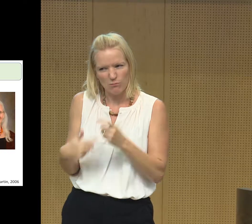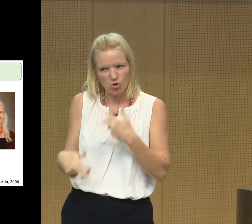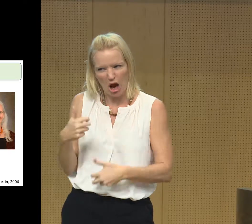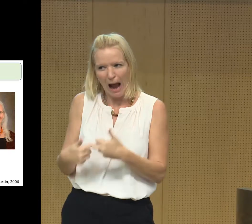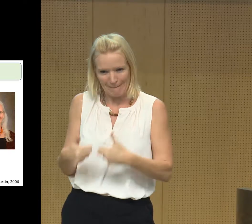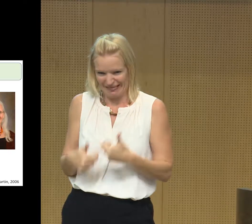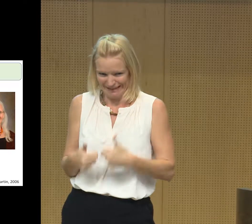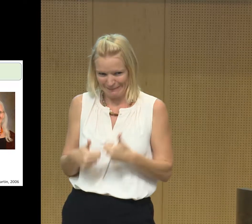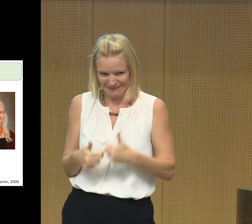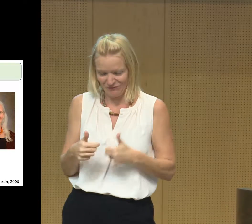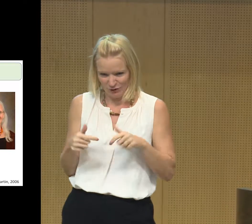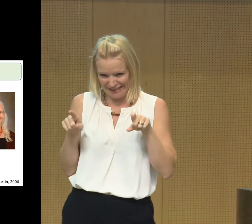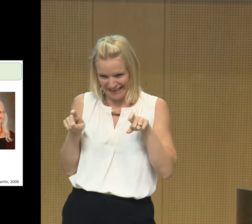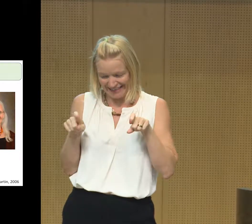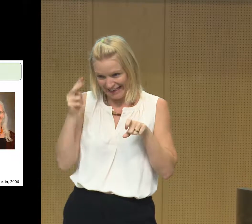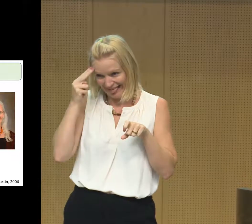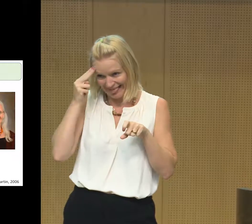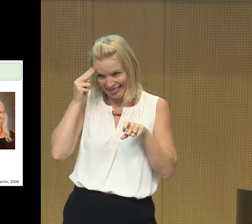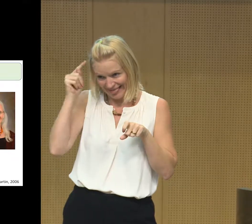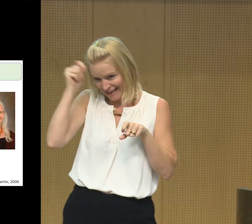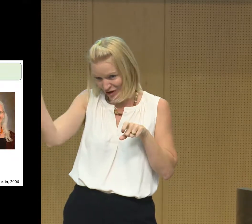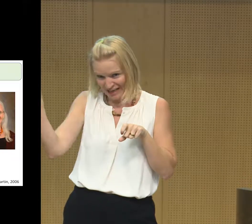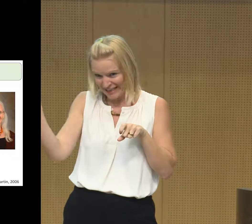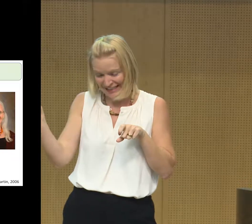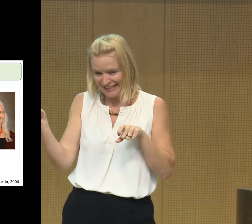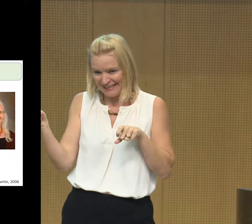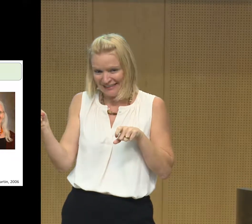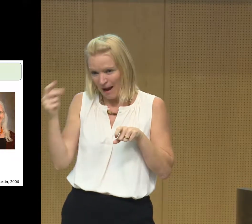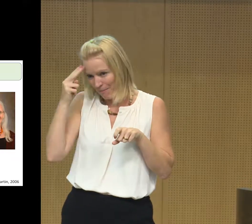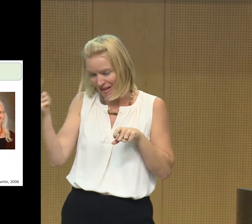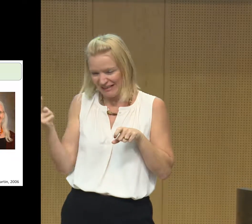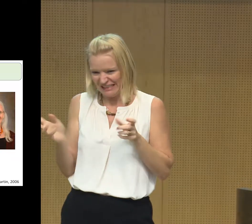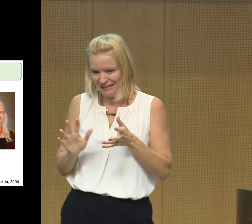for testing and trying to test these hypotheses. That won't work